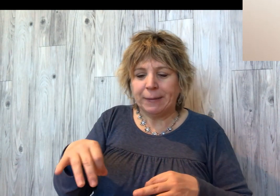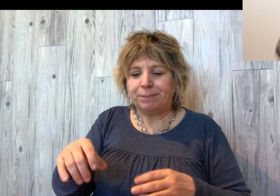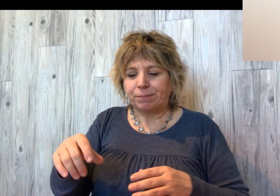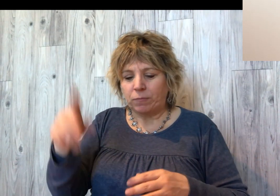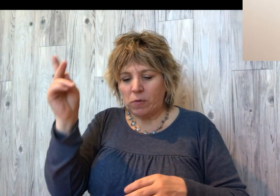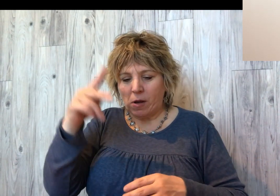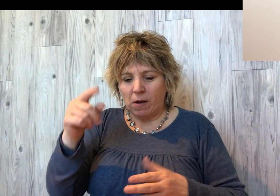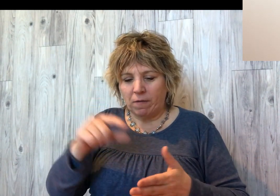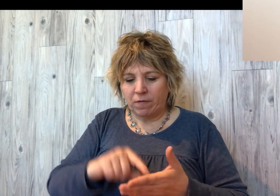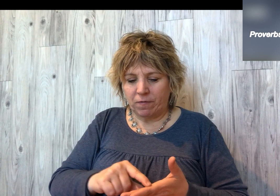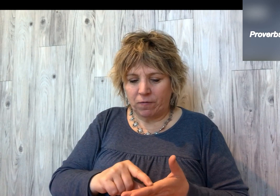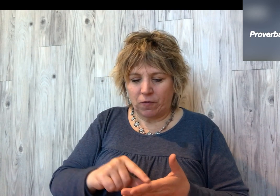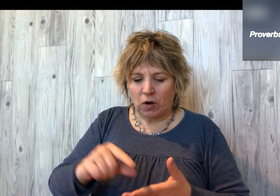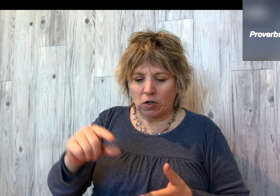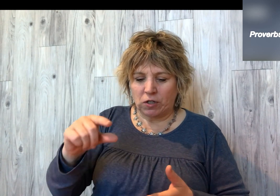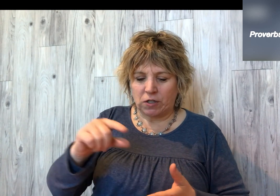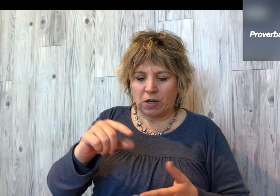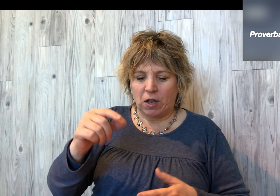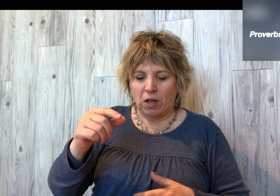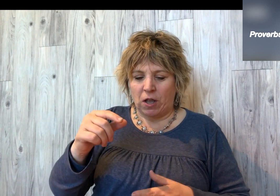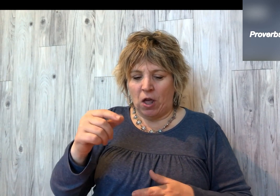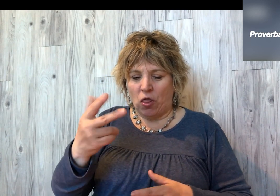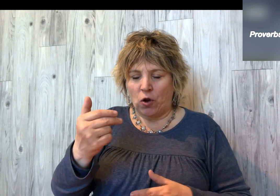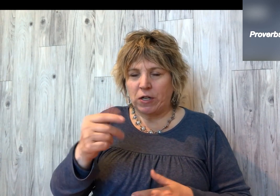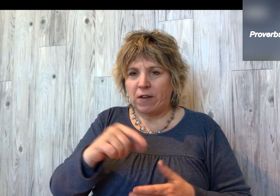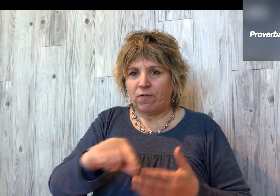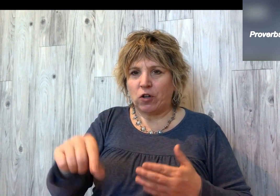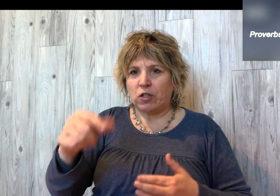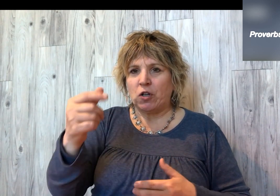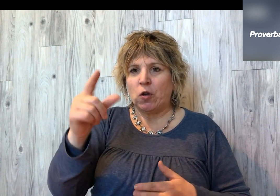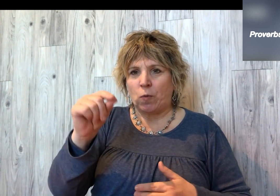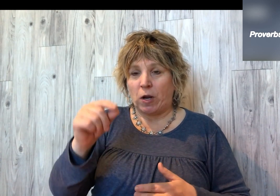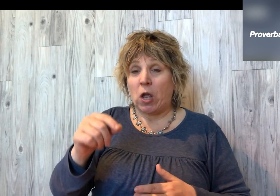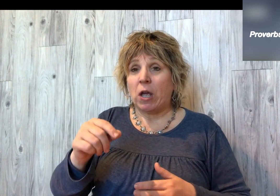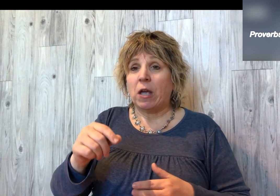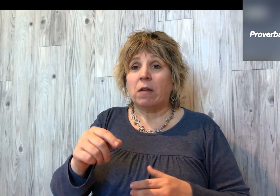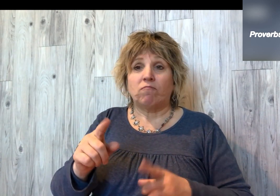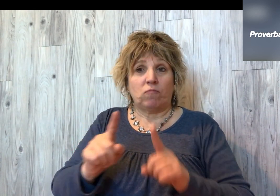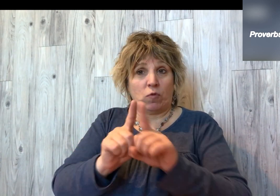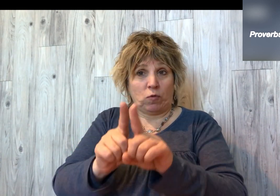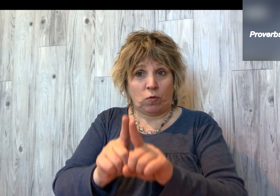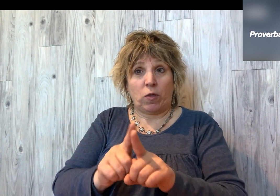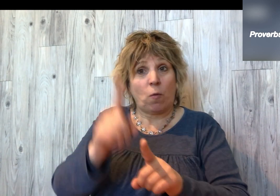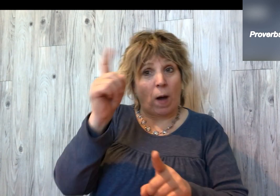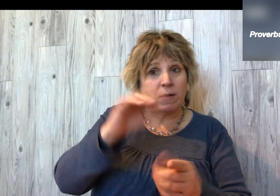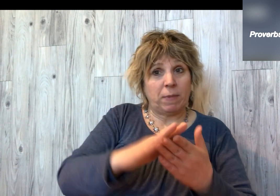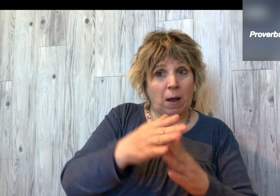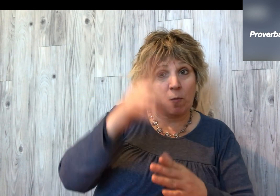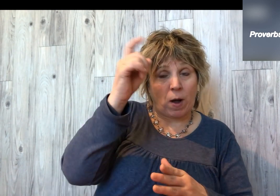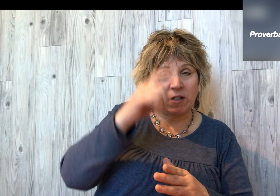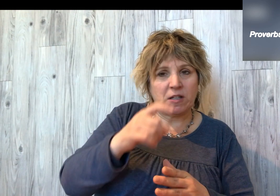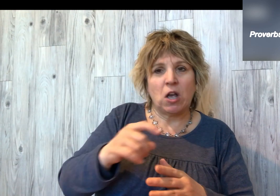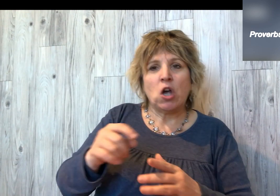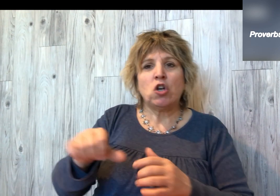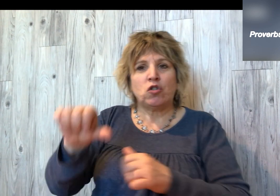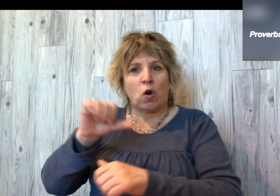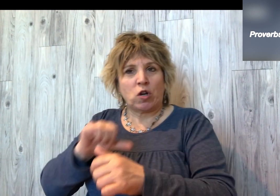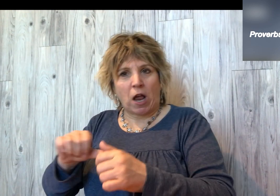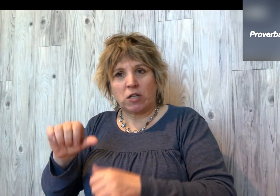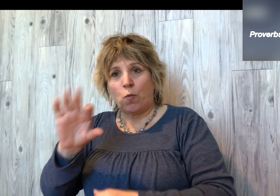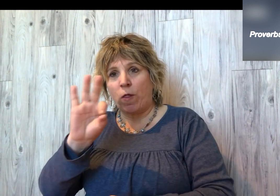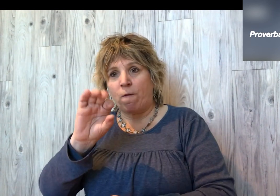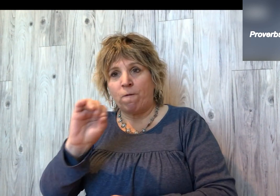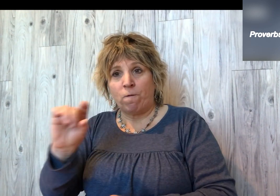Proverbs 13, verse 20. He says this, walk with the wise and you become wise. Associate with fools, you'll get in